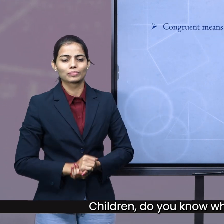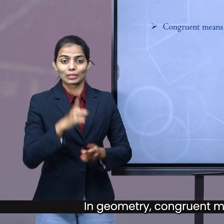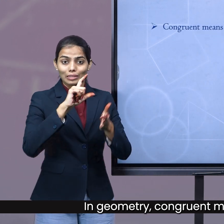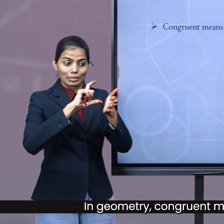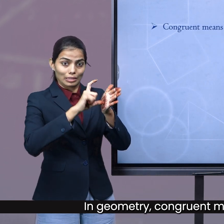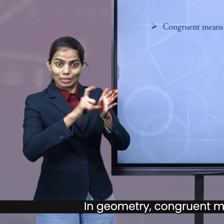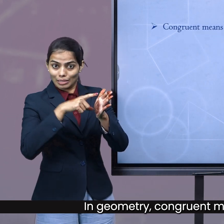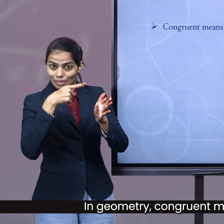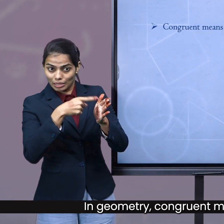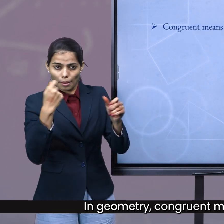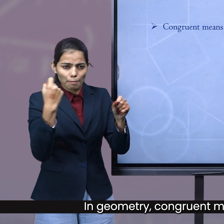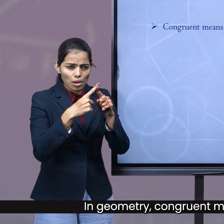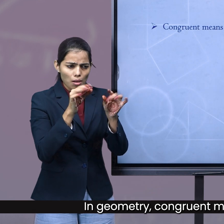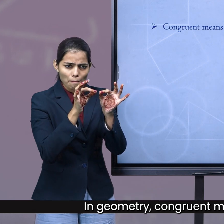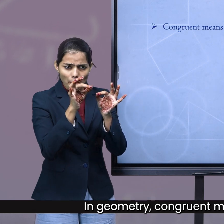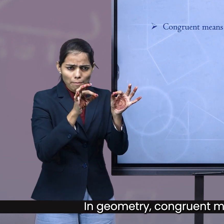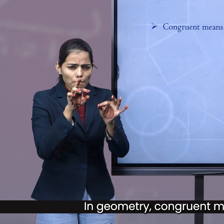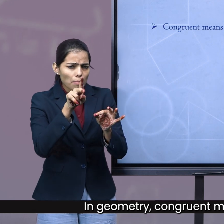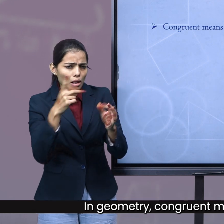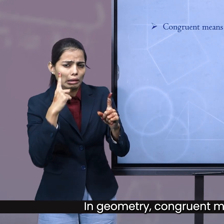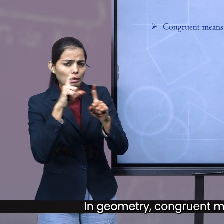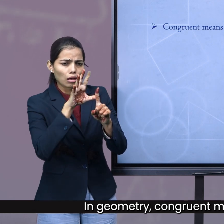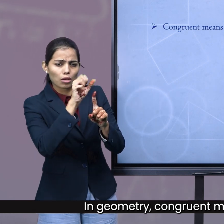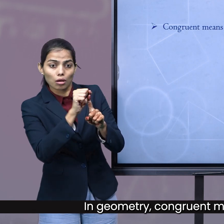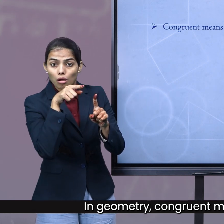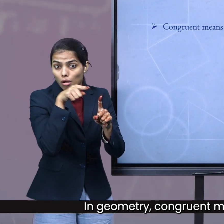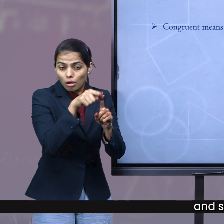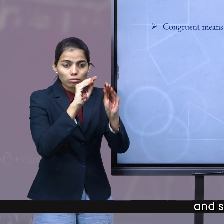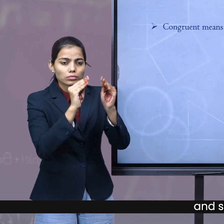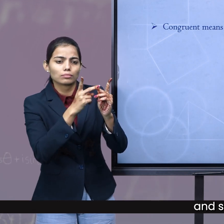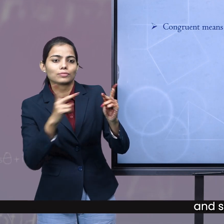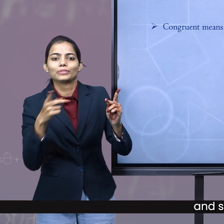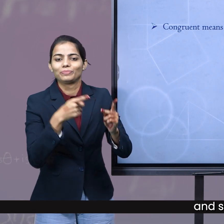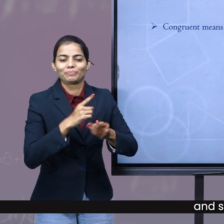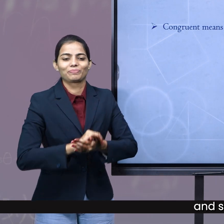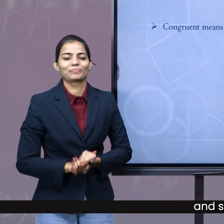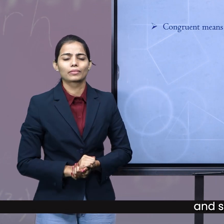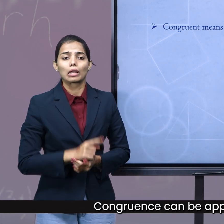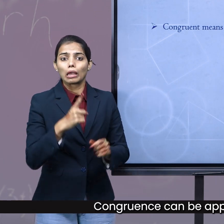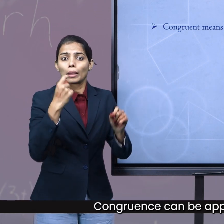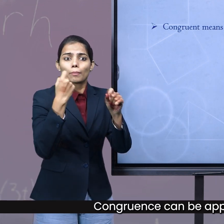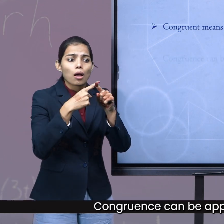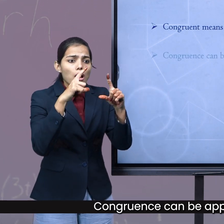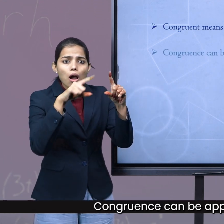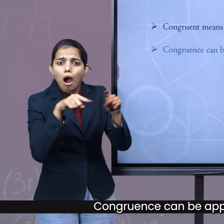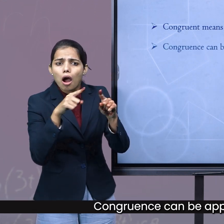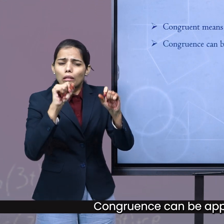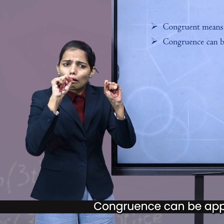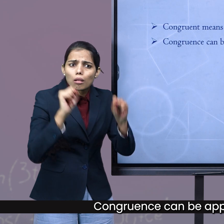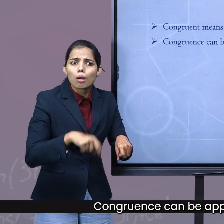In geometry, congruent means identical in shape and size. Congruence can be applied to